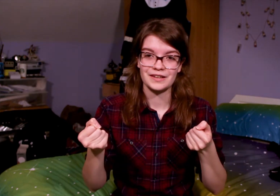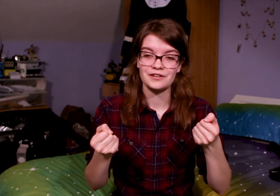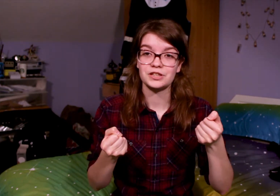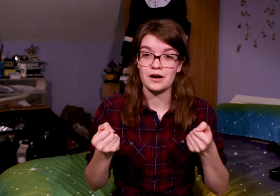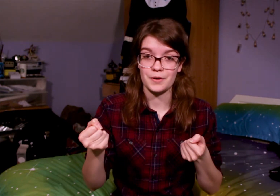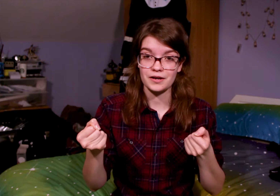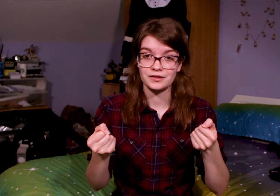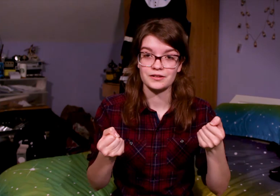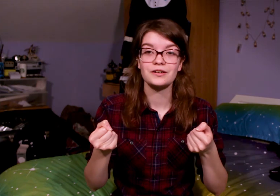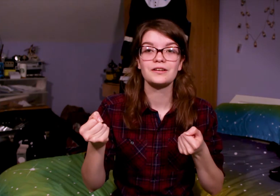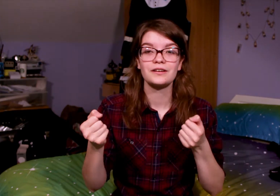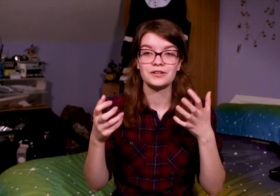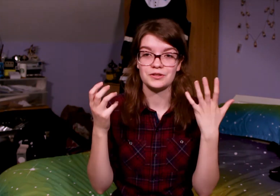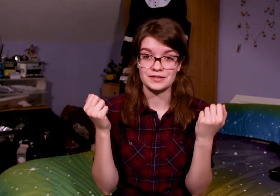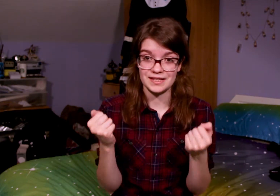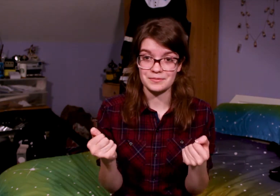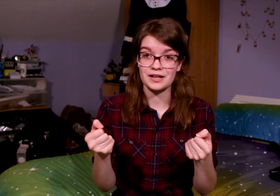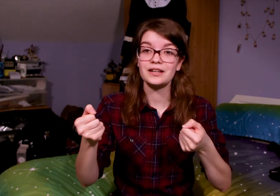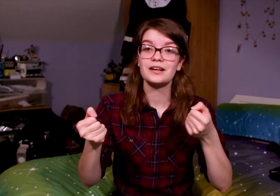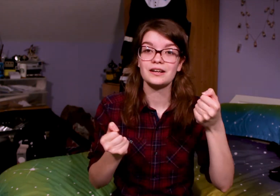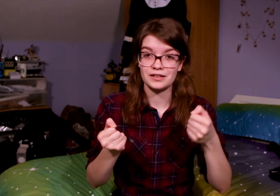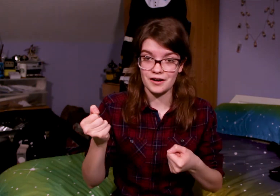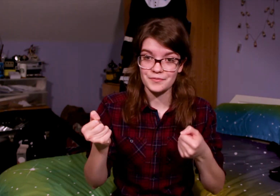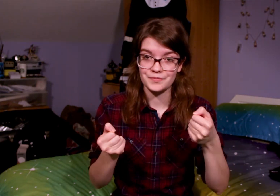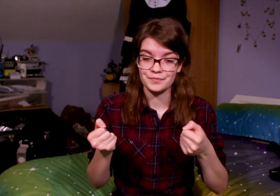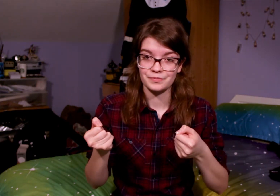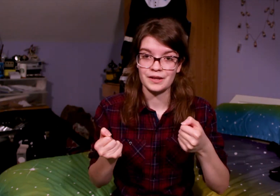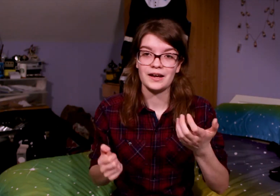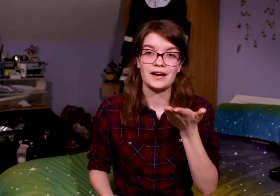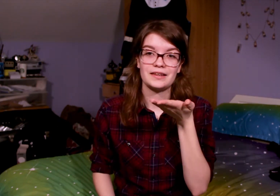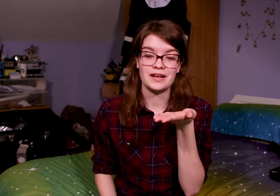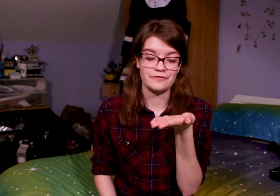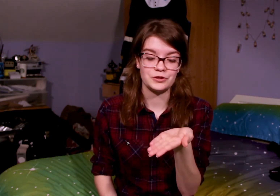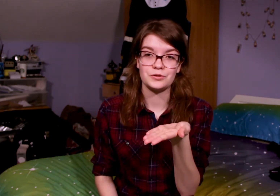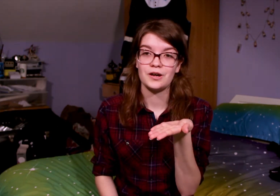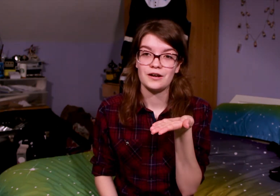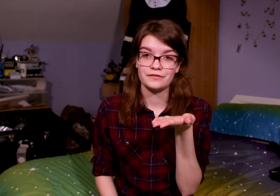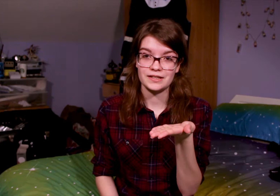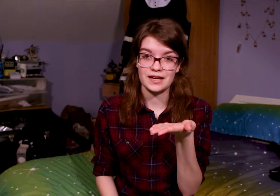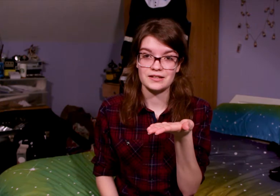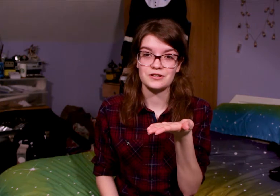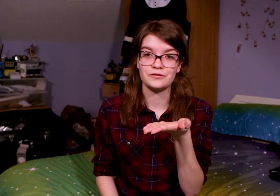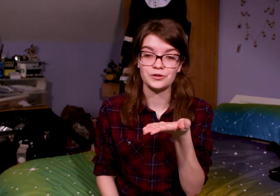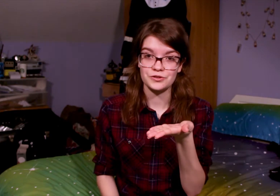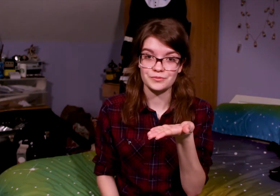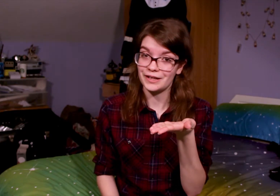For car park, use the same sign, car, and then have your flat hand of your non-dominant hand